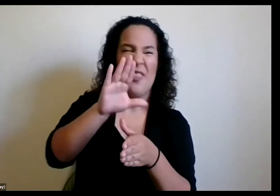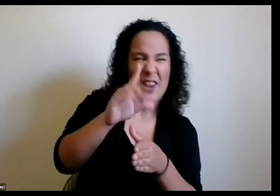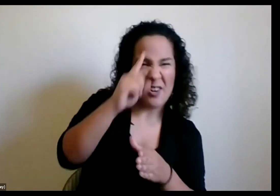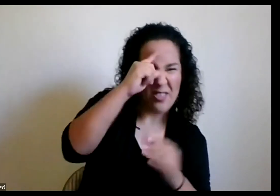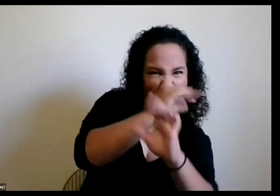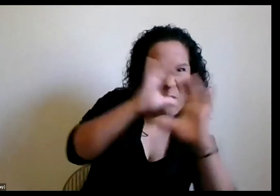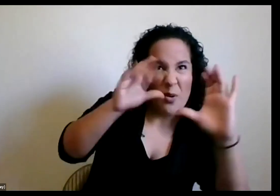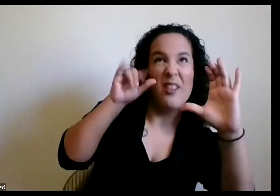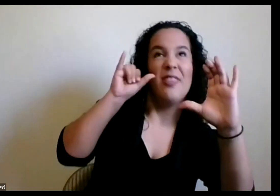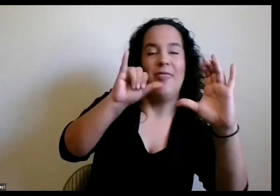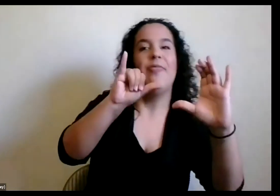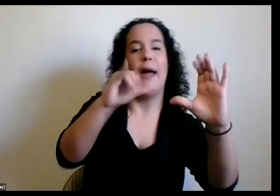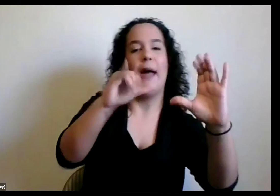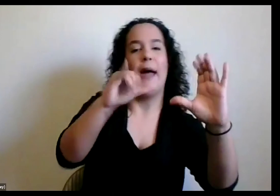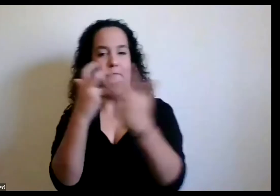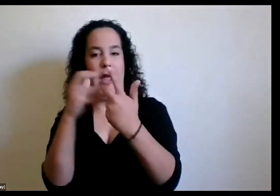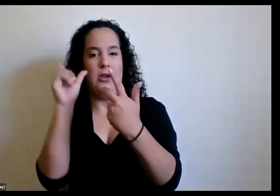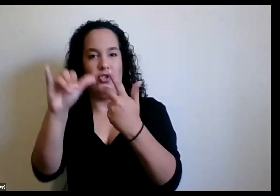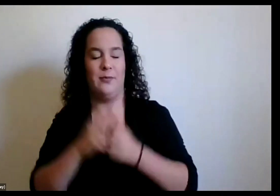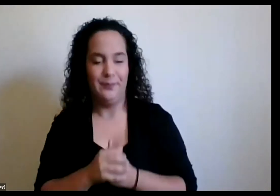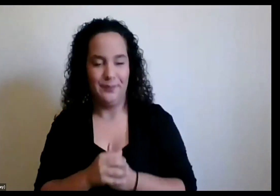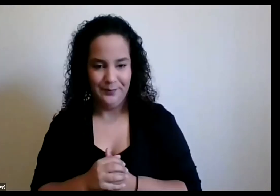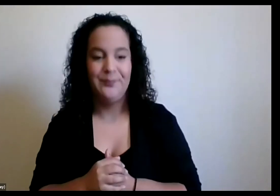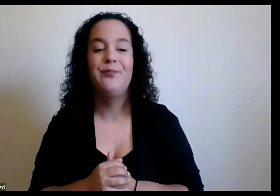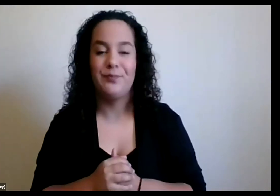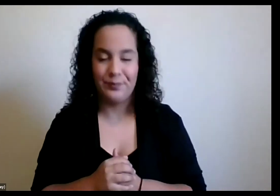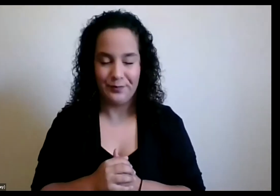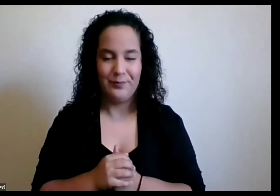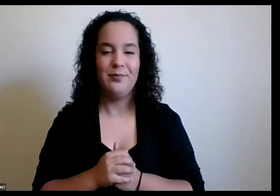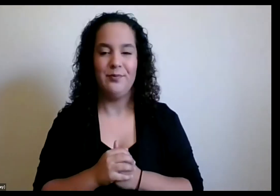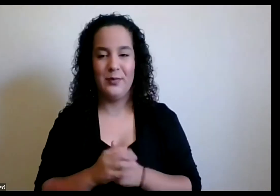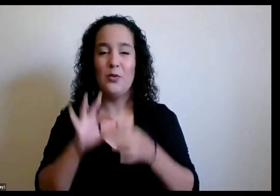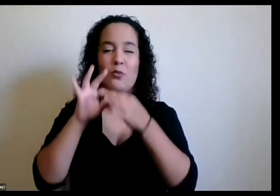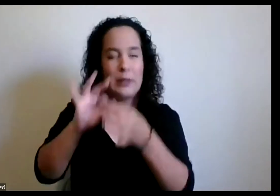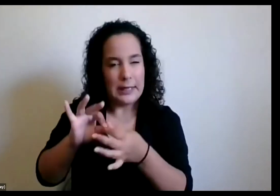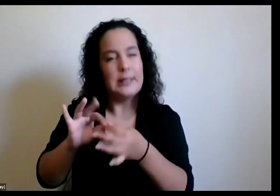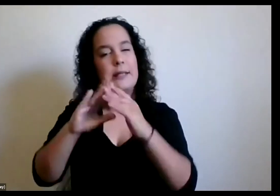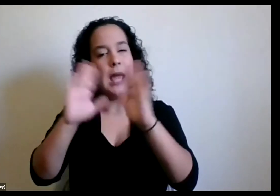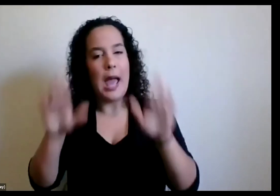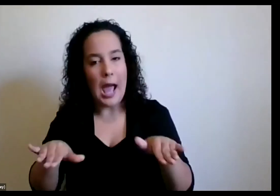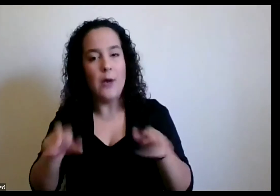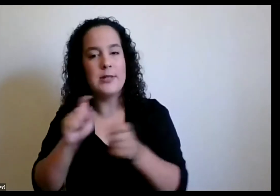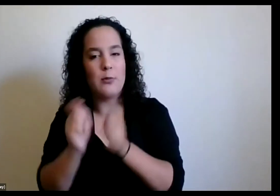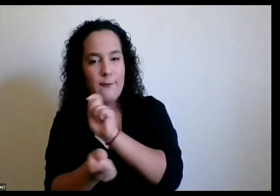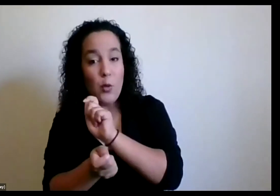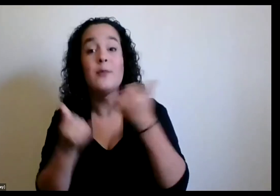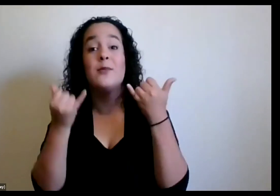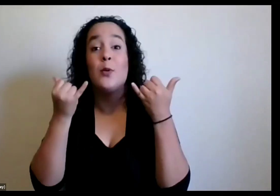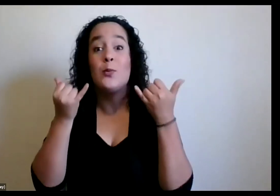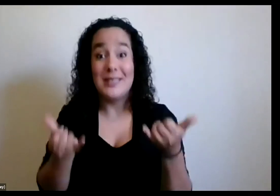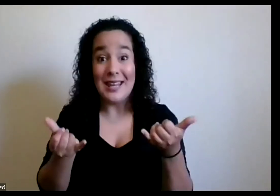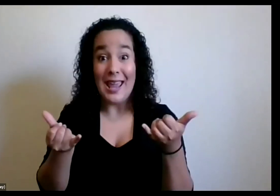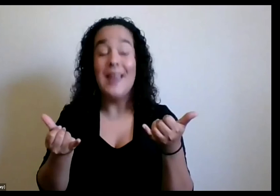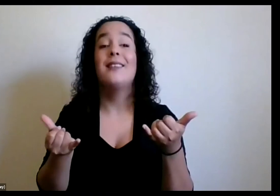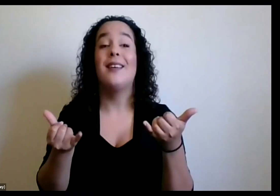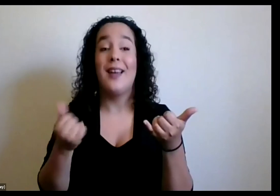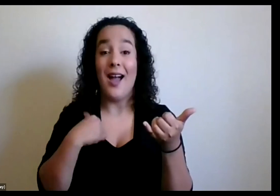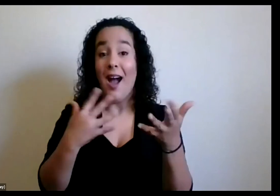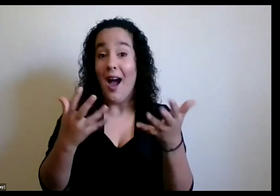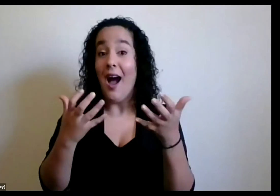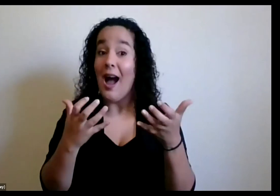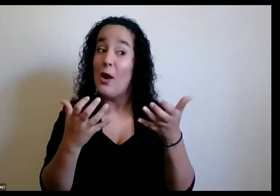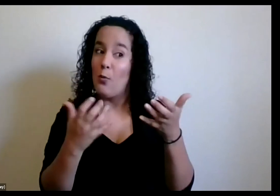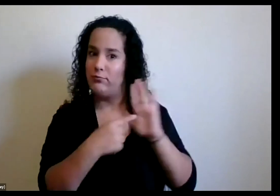the issue, or their narrative frame, frankly, toward the issue of housing reform. So today I'm gonna walk us through some of the research that we've done